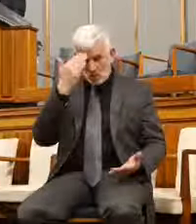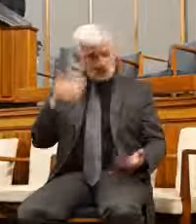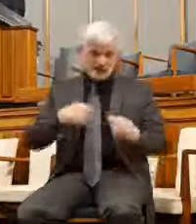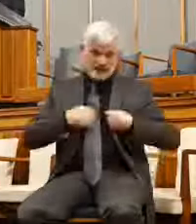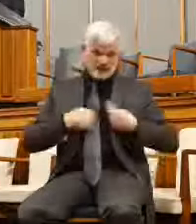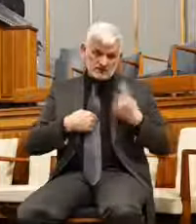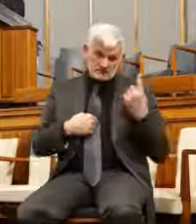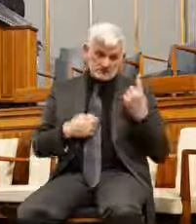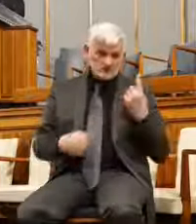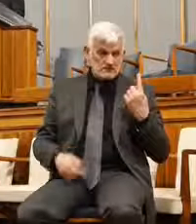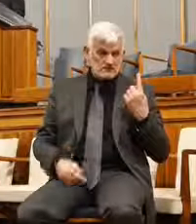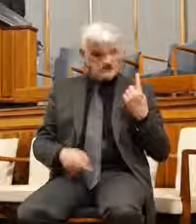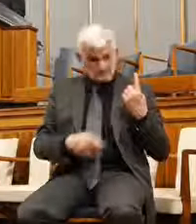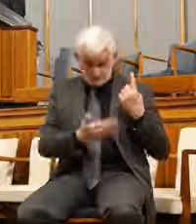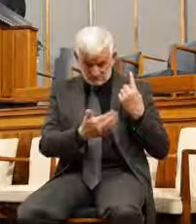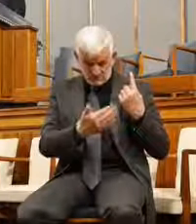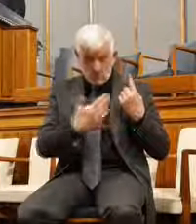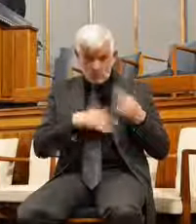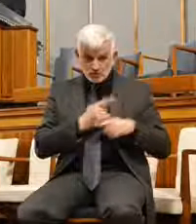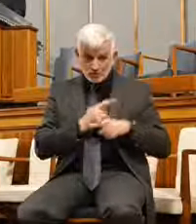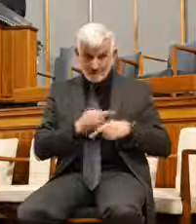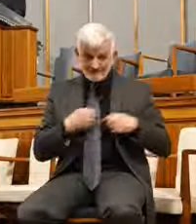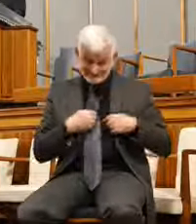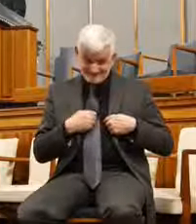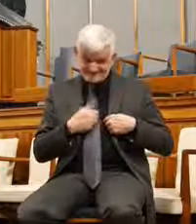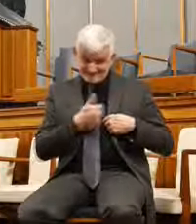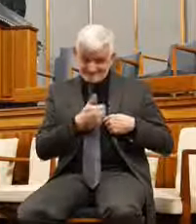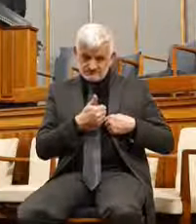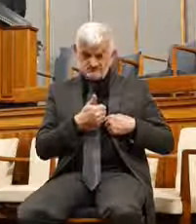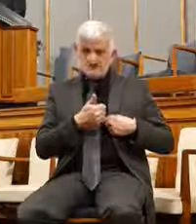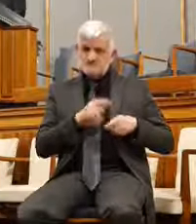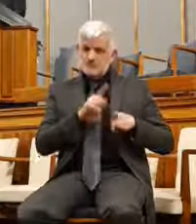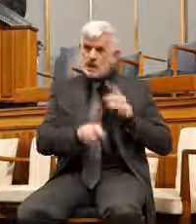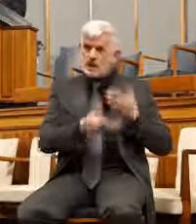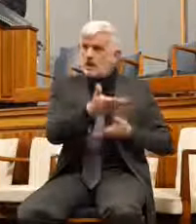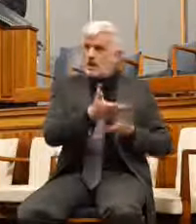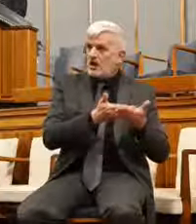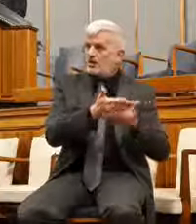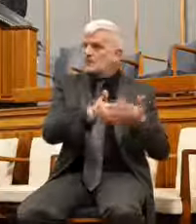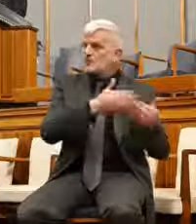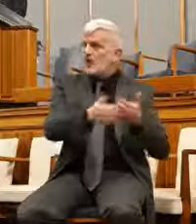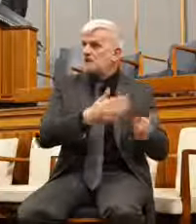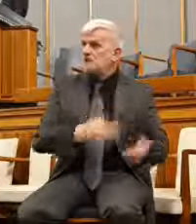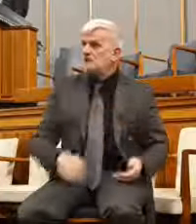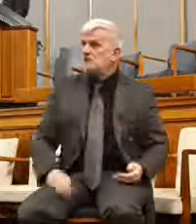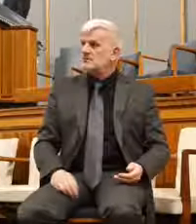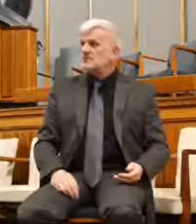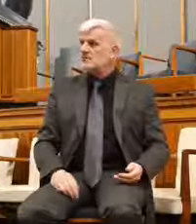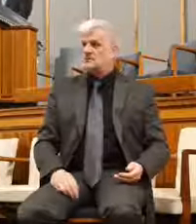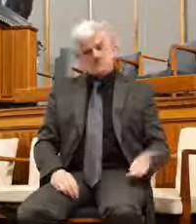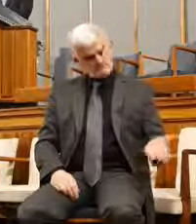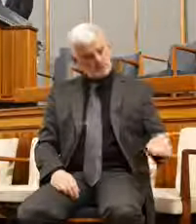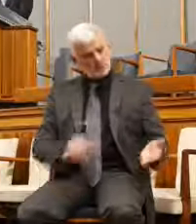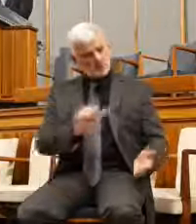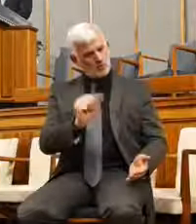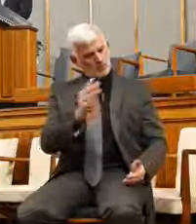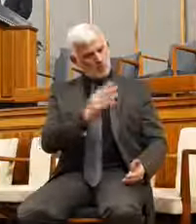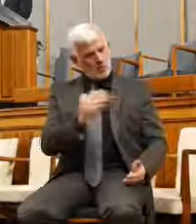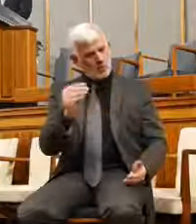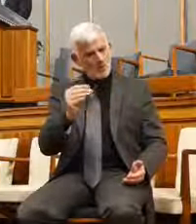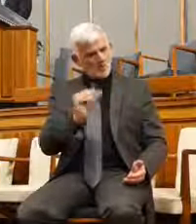Wouldn't you like to talk about this with me and deal with it? Your life is asleep. Your soul is